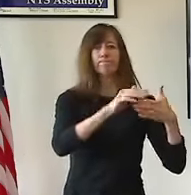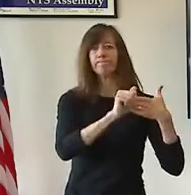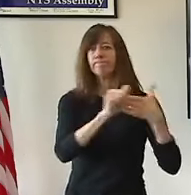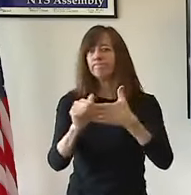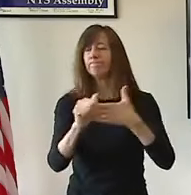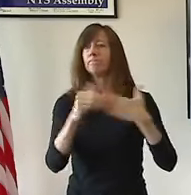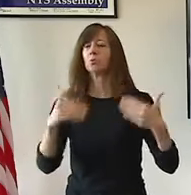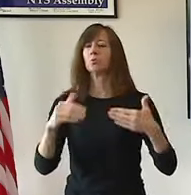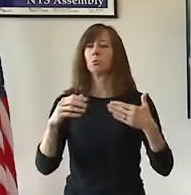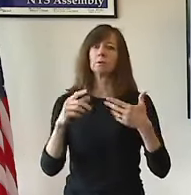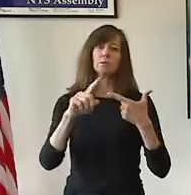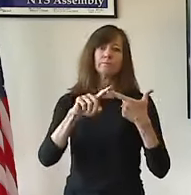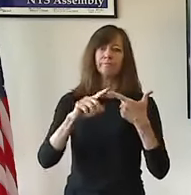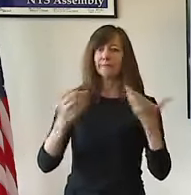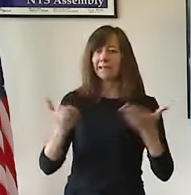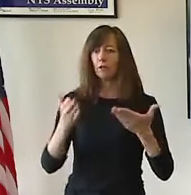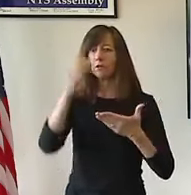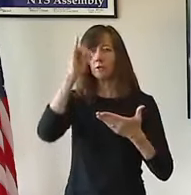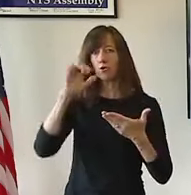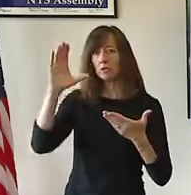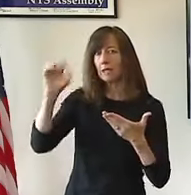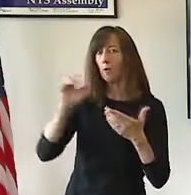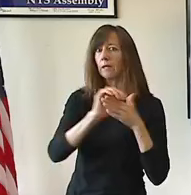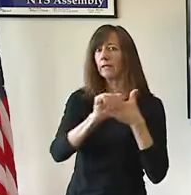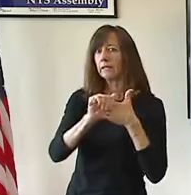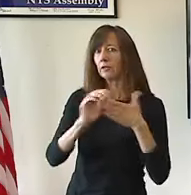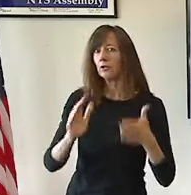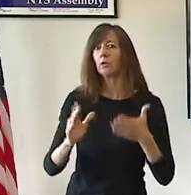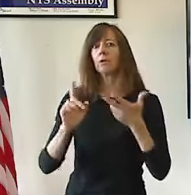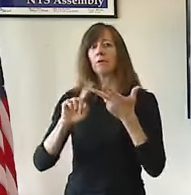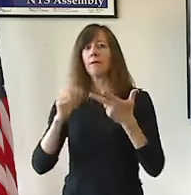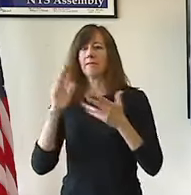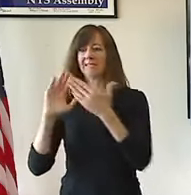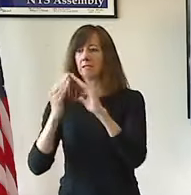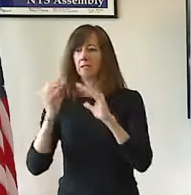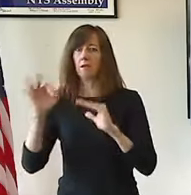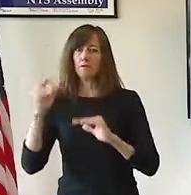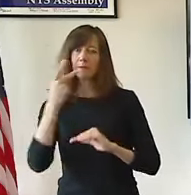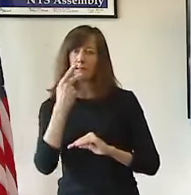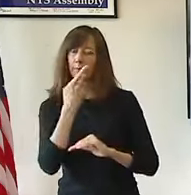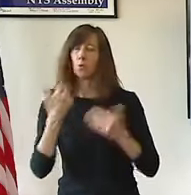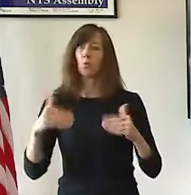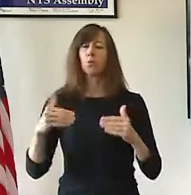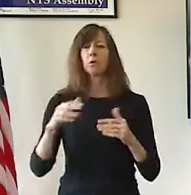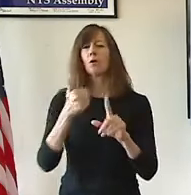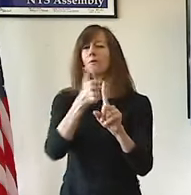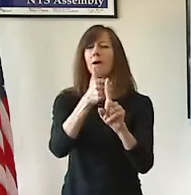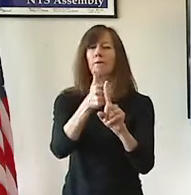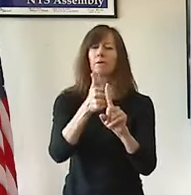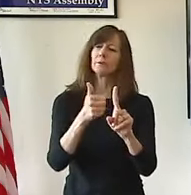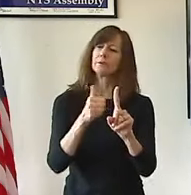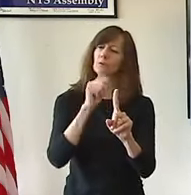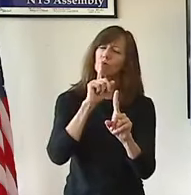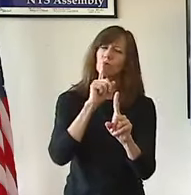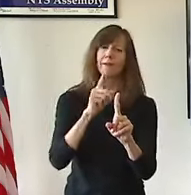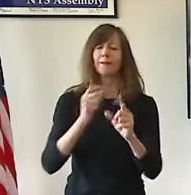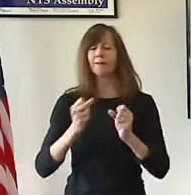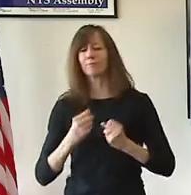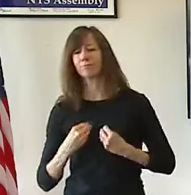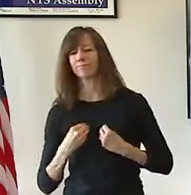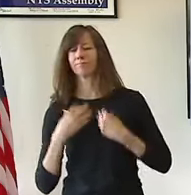throughout the county and in the city of Poughkeepsie, but also was in her own right just an inspirational and kind and caring